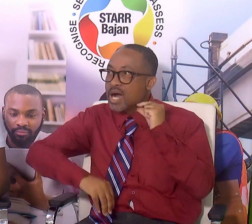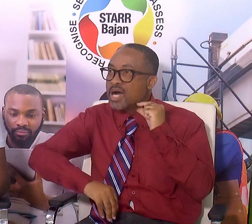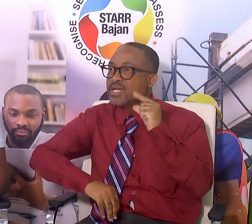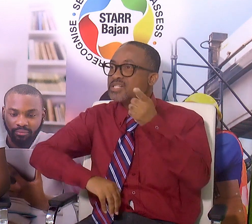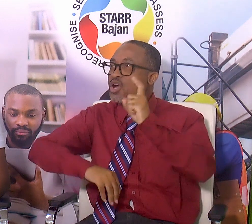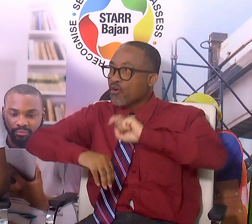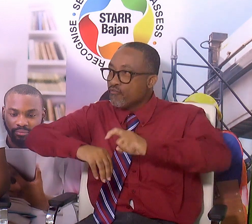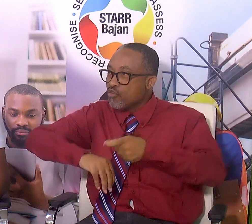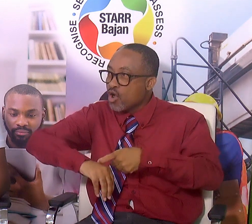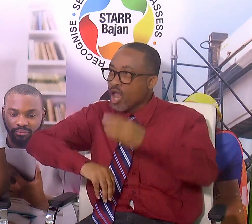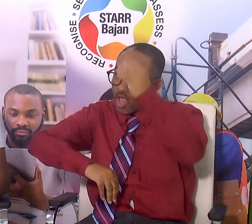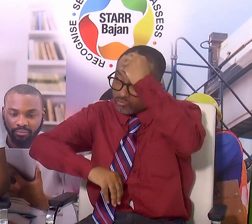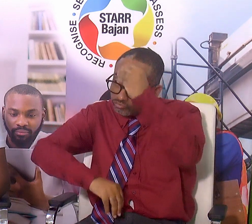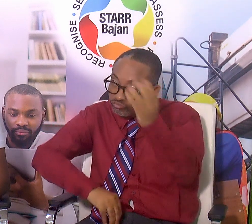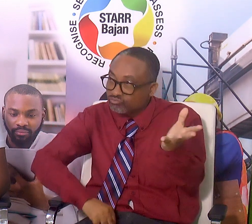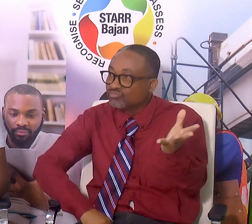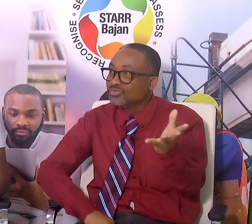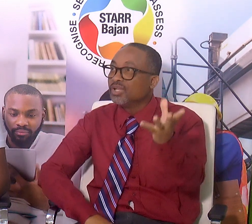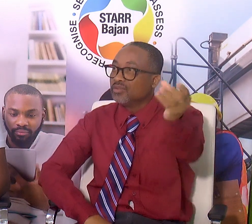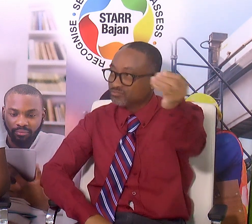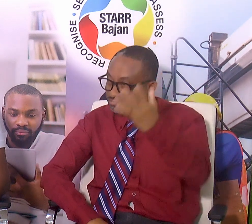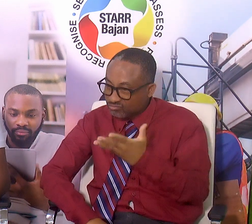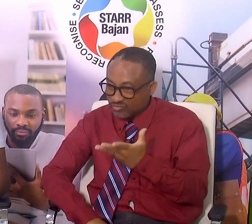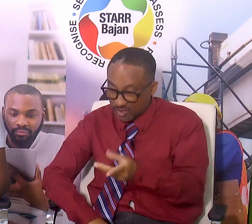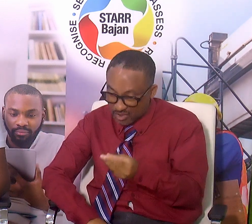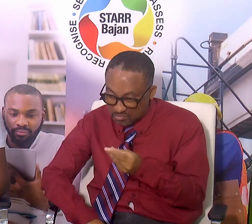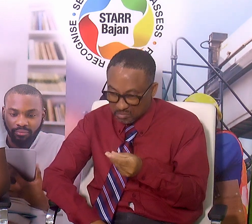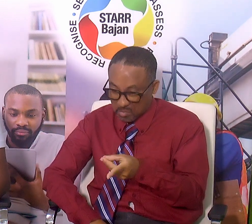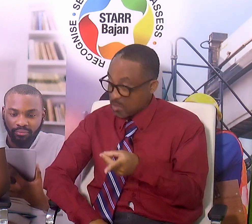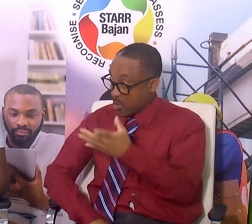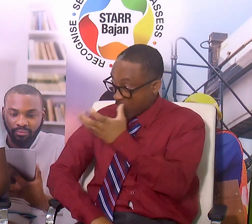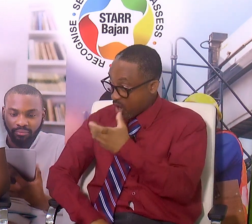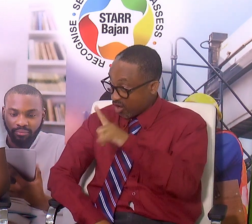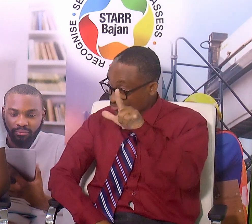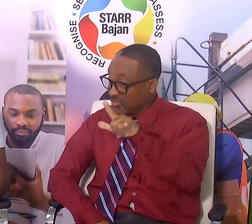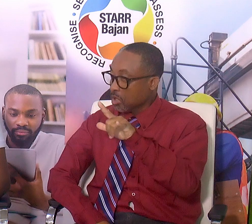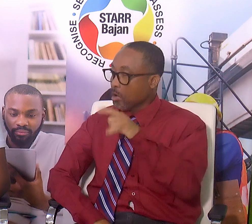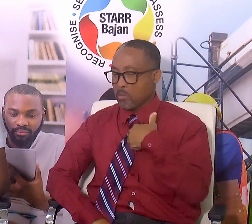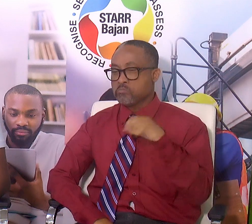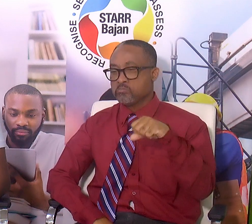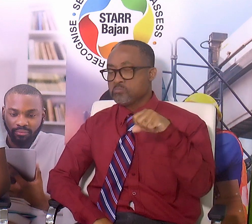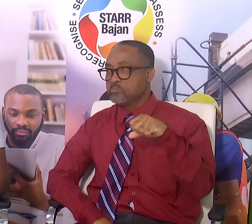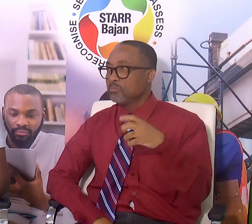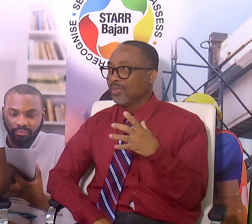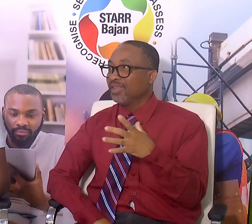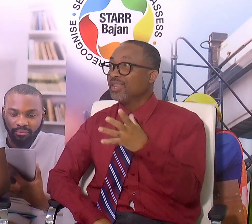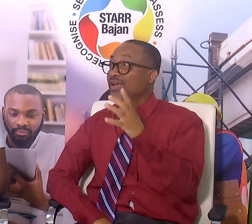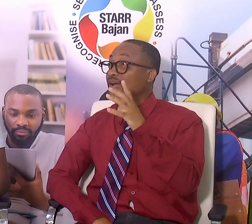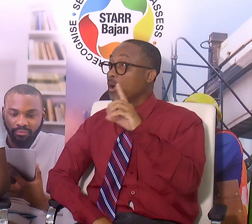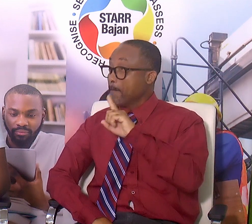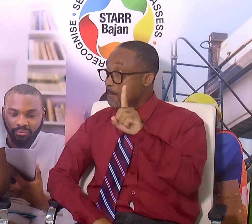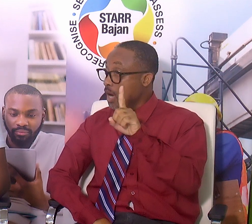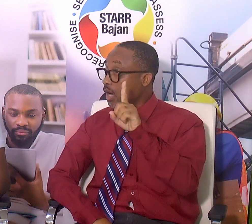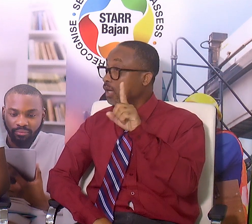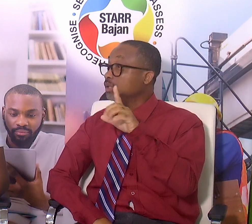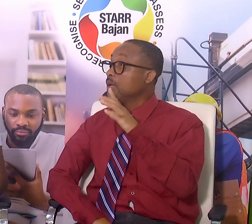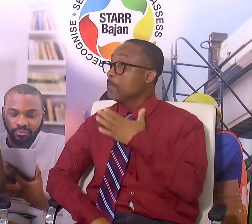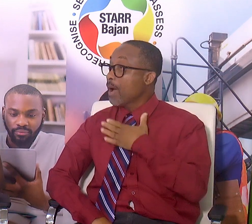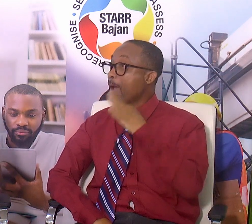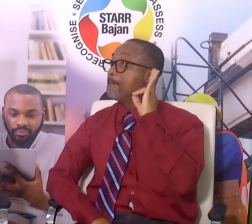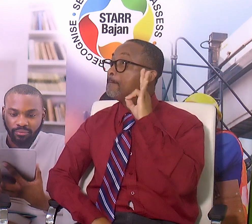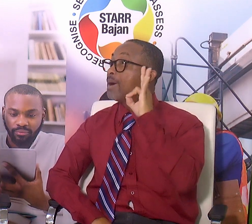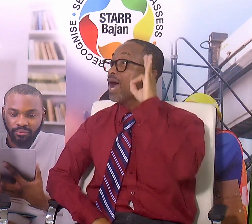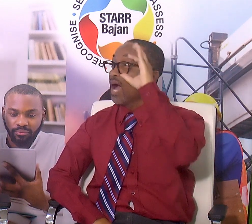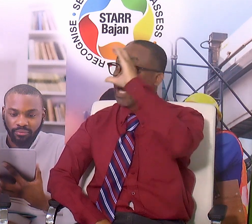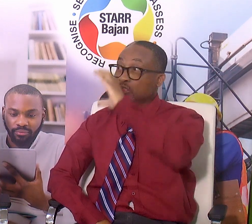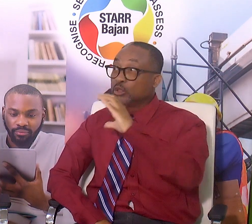and there was a contact with my pastor and a friend, and they gave me that information, and they asked if I was interested, and I said